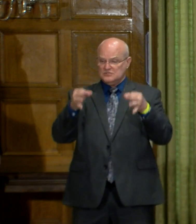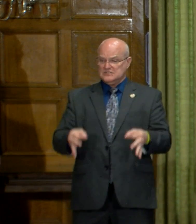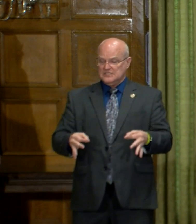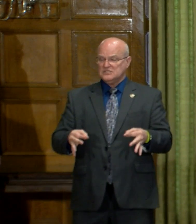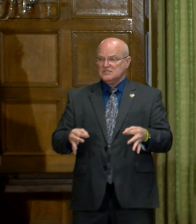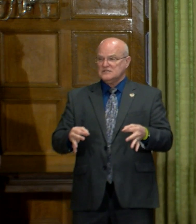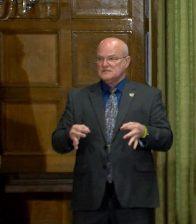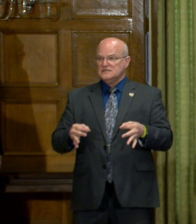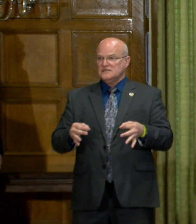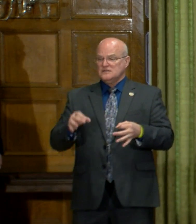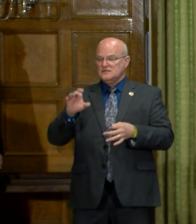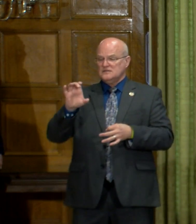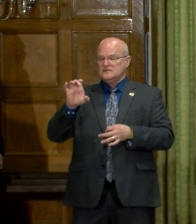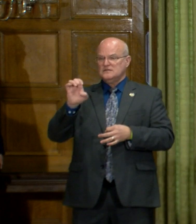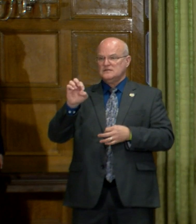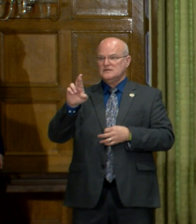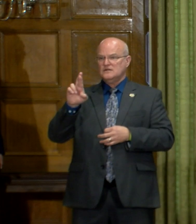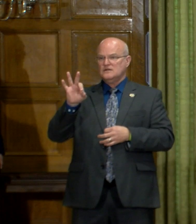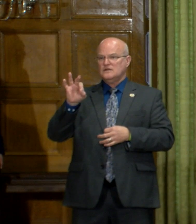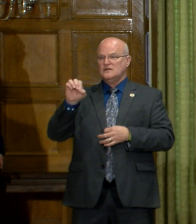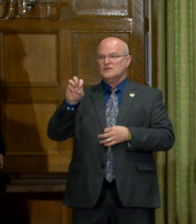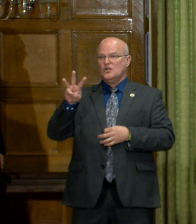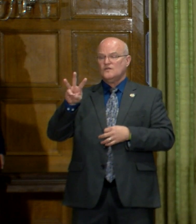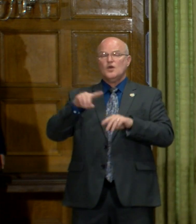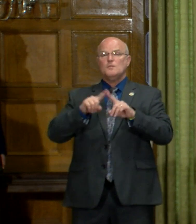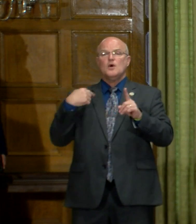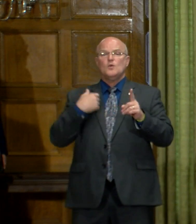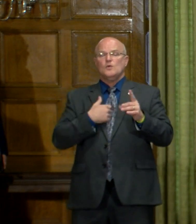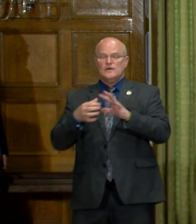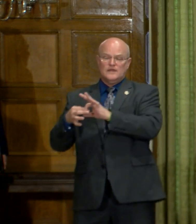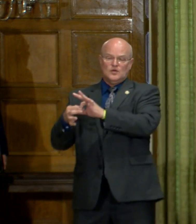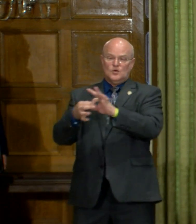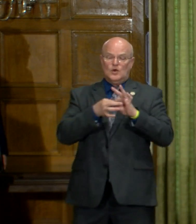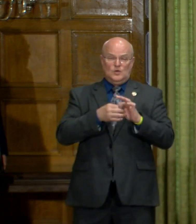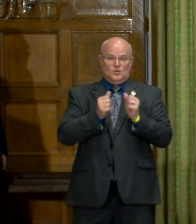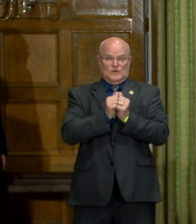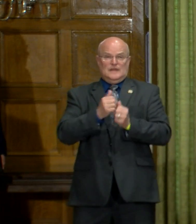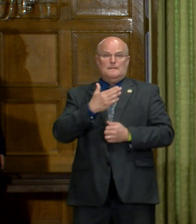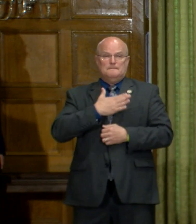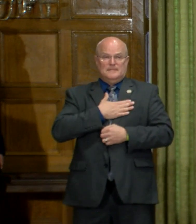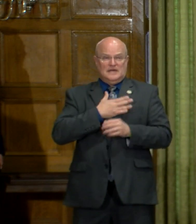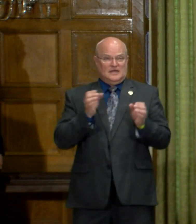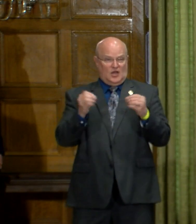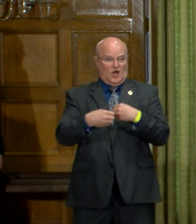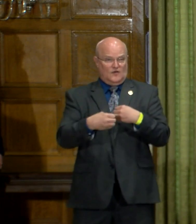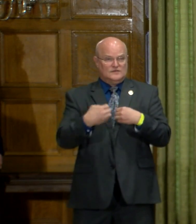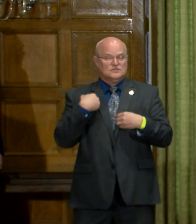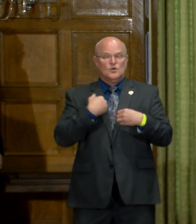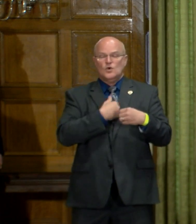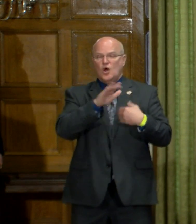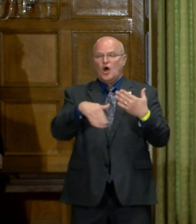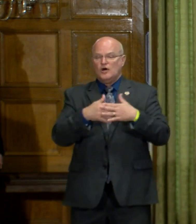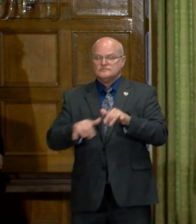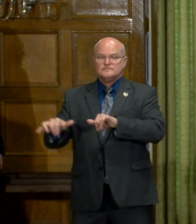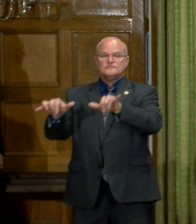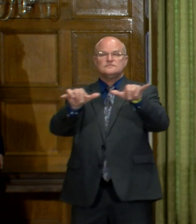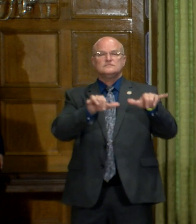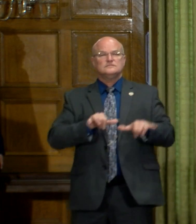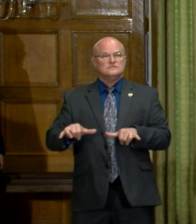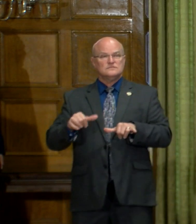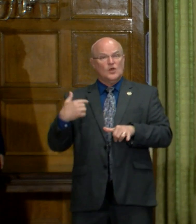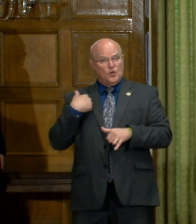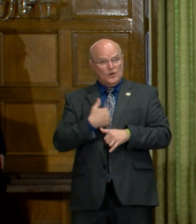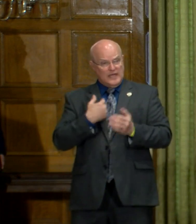in terms of curfews, but we want that coordinated with my office so that we're all on the same path. We have discussions